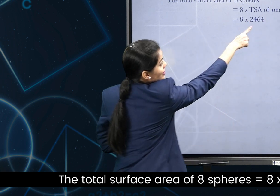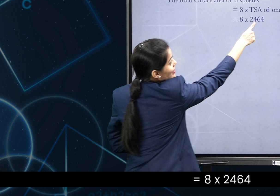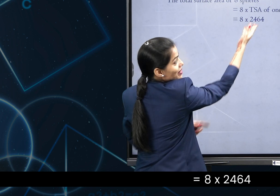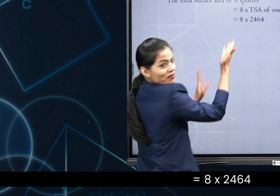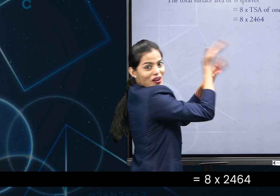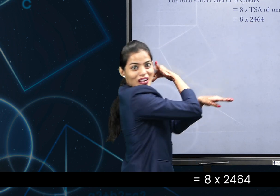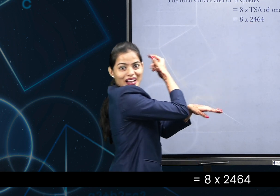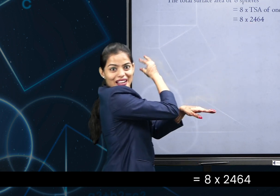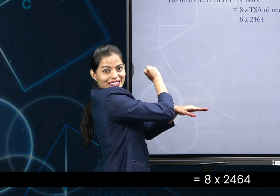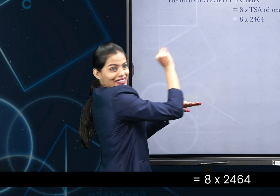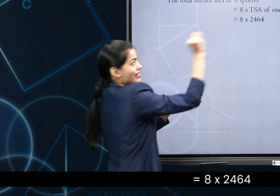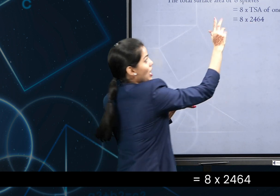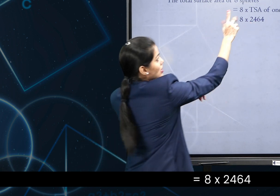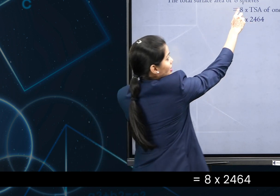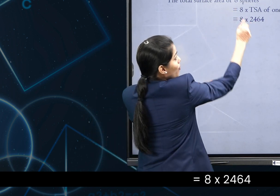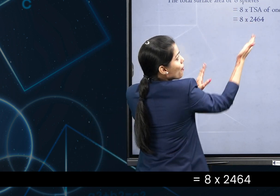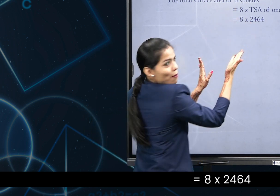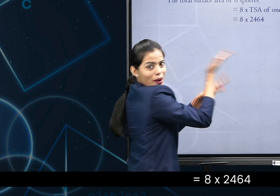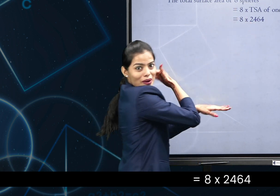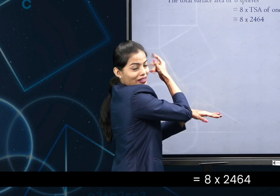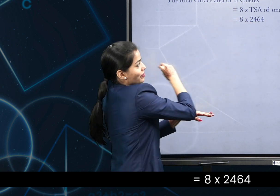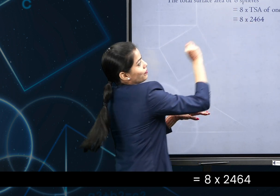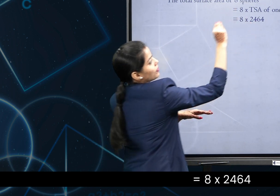is equal to 8 into 2464